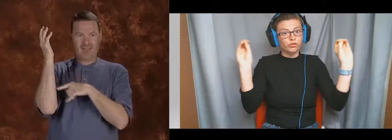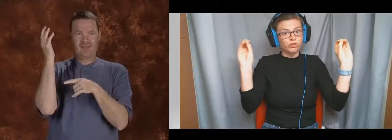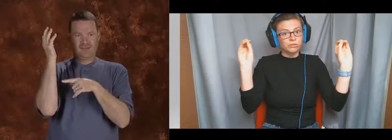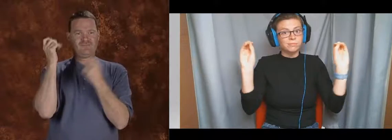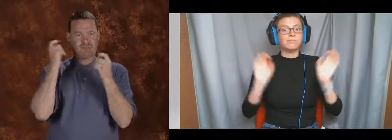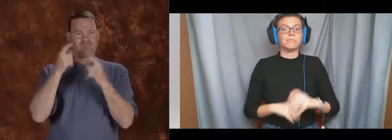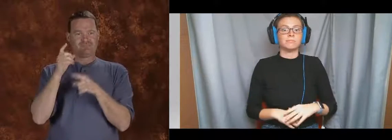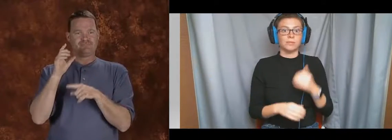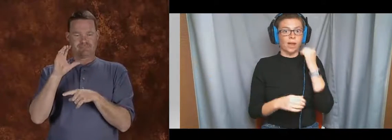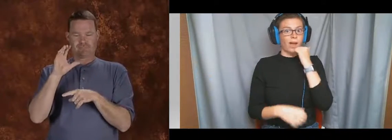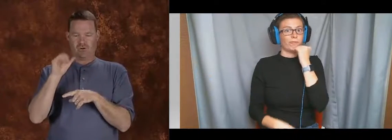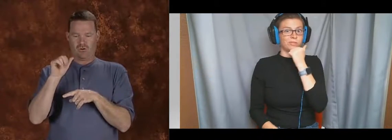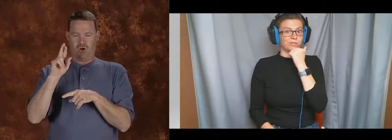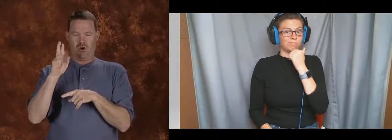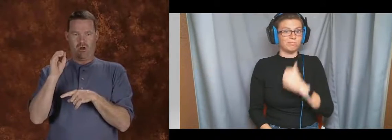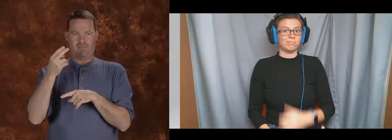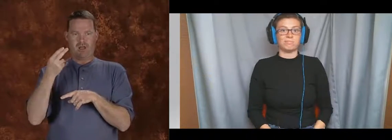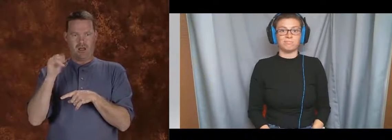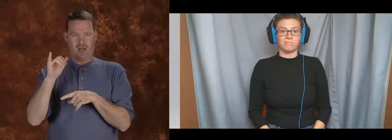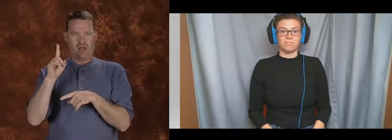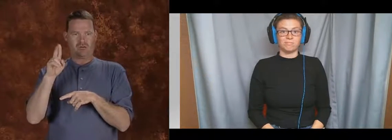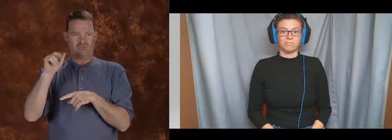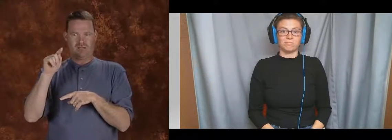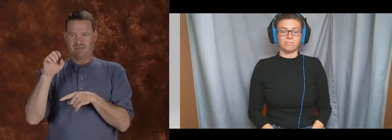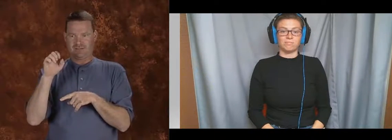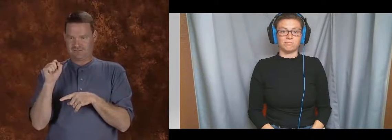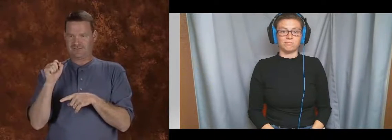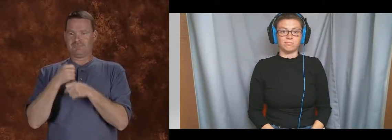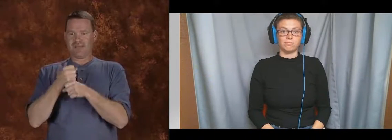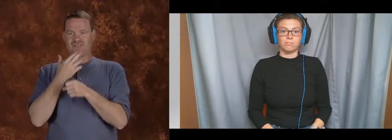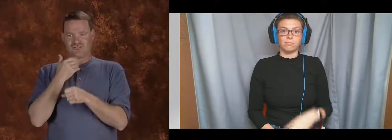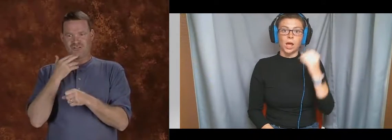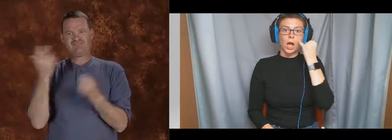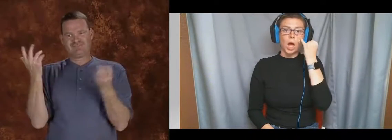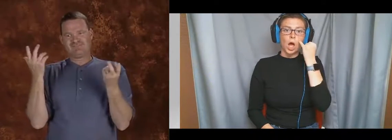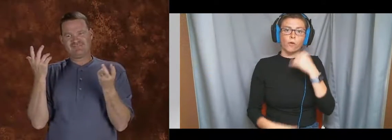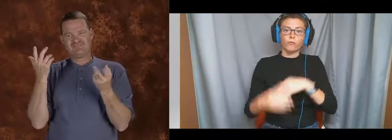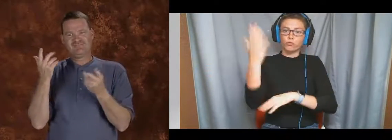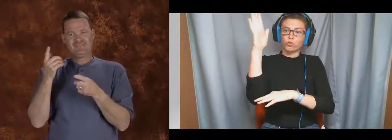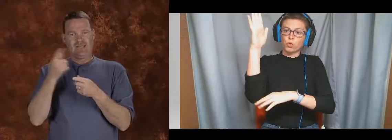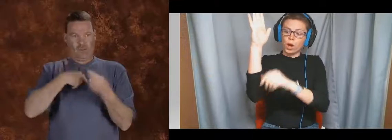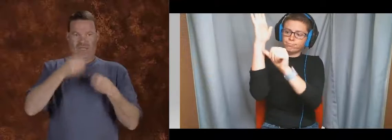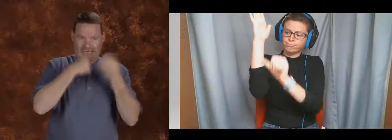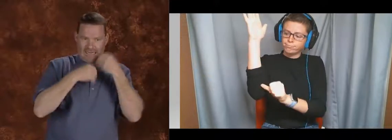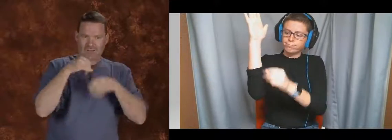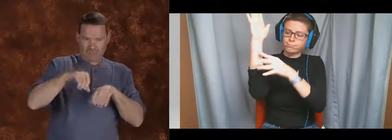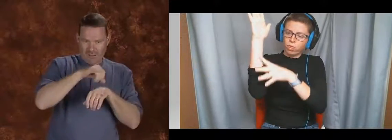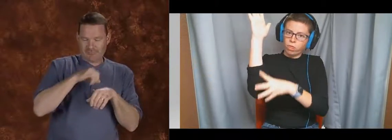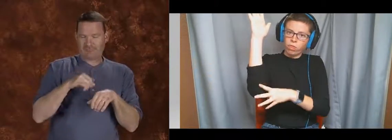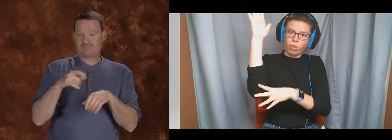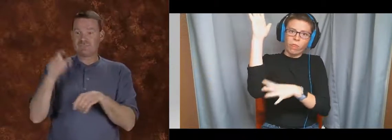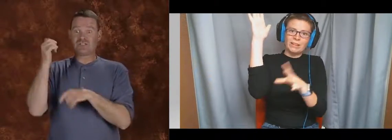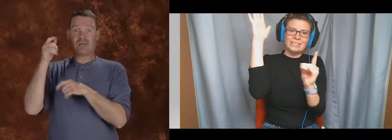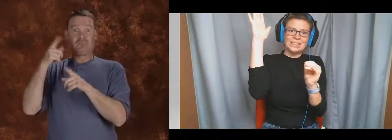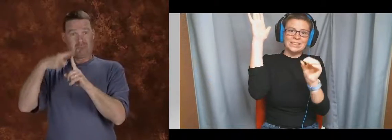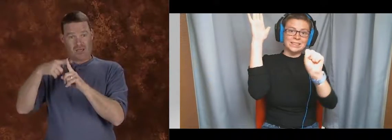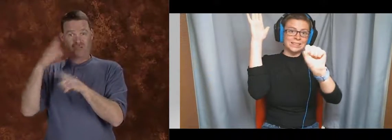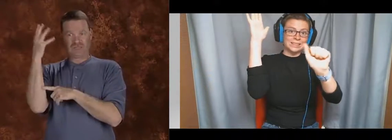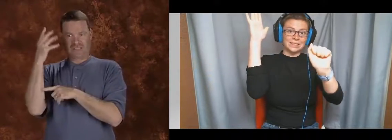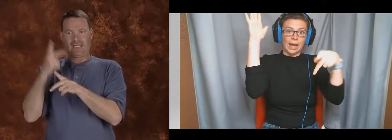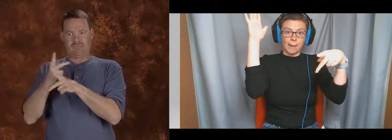If you were to cut a tree, you would see sap come out of it. The sap is similar to the syrup that we